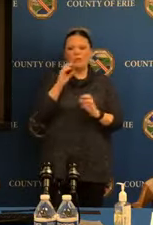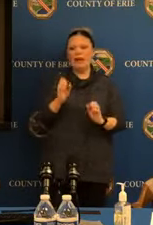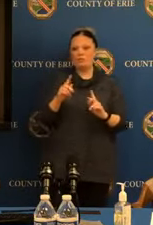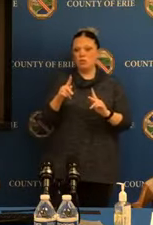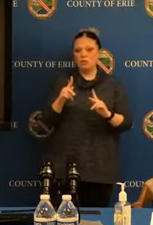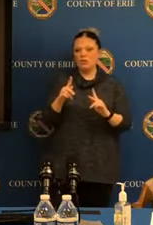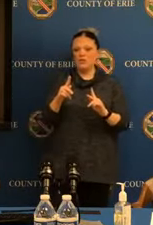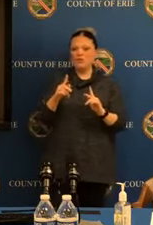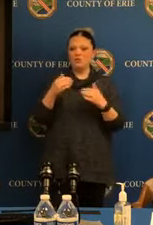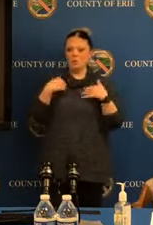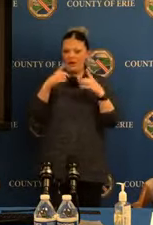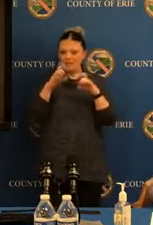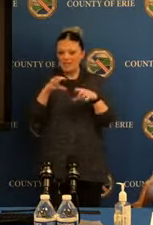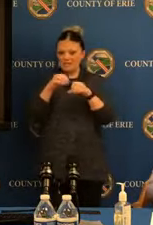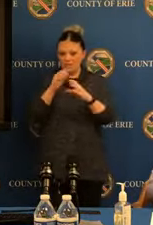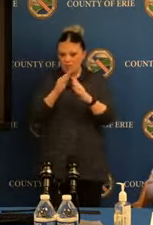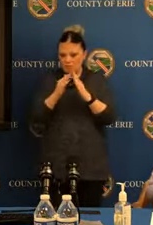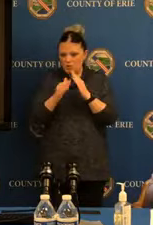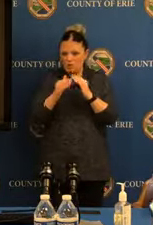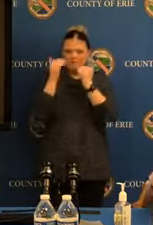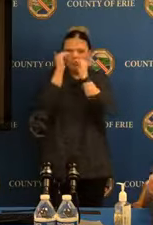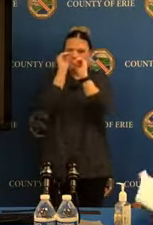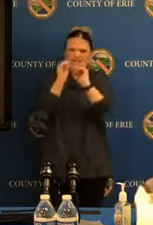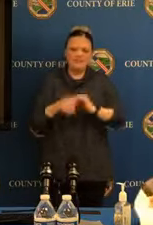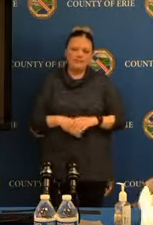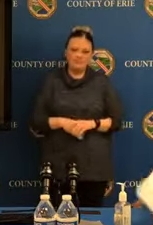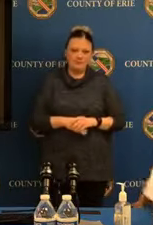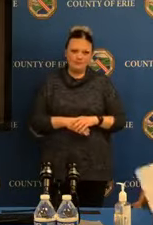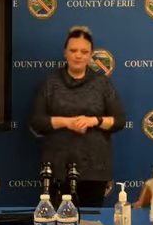to get tested in the community are really limited.